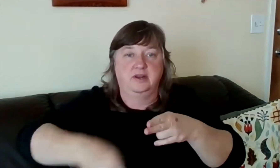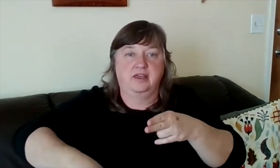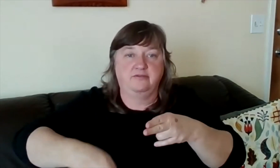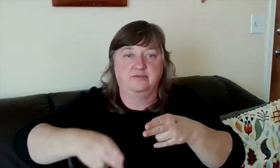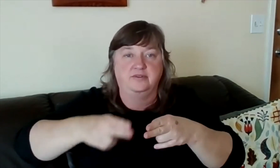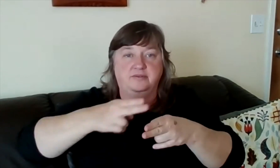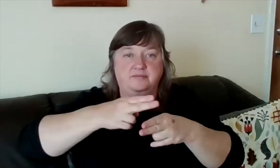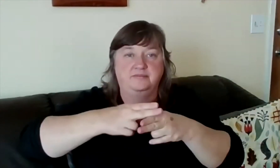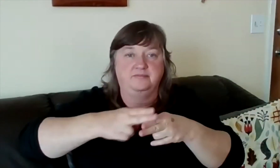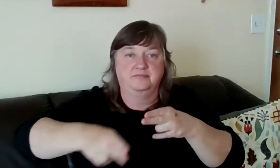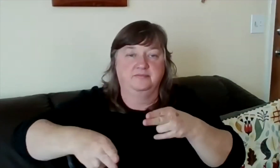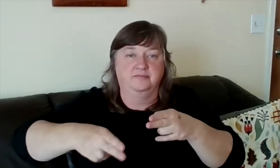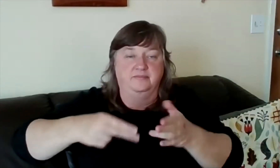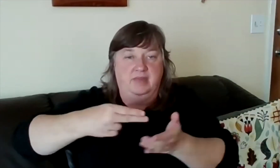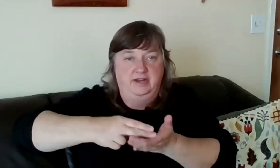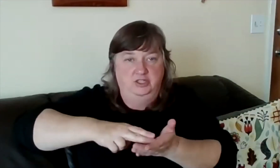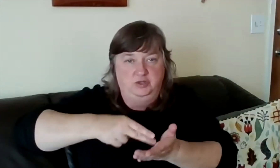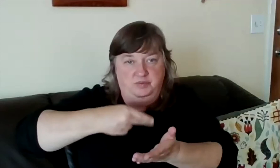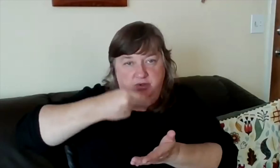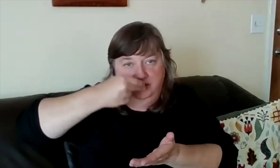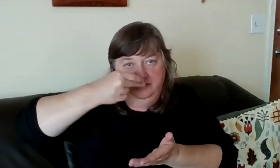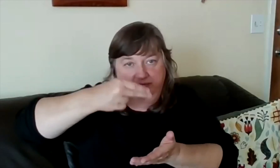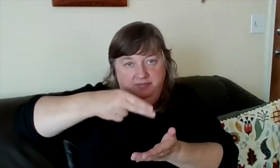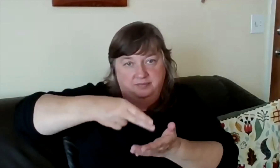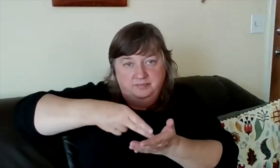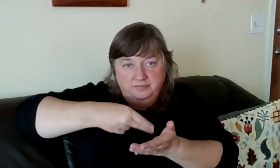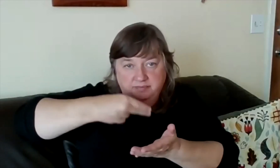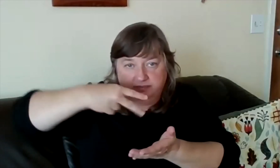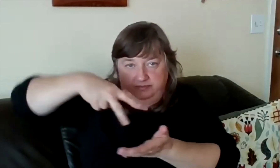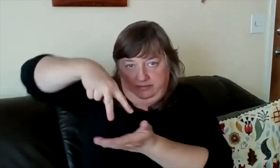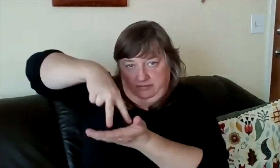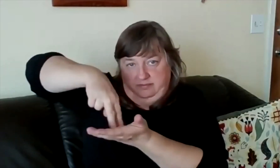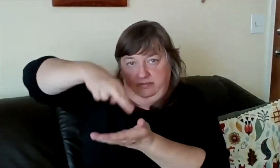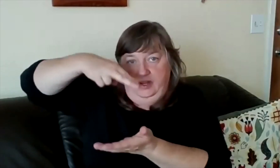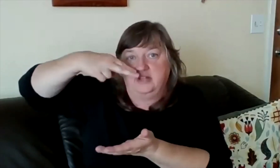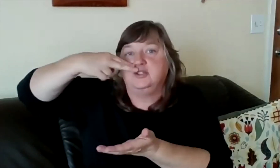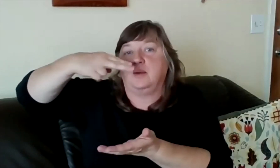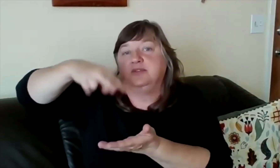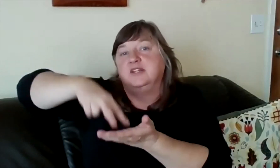knife, and spoon, and chopsticks.